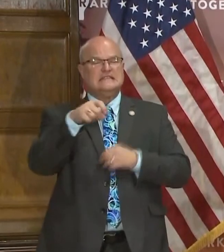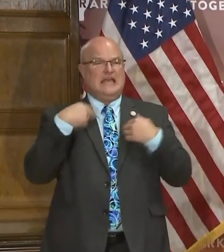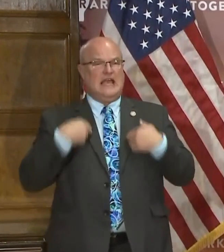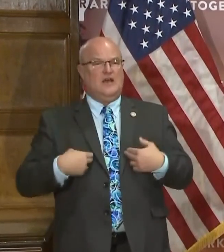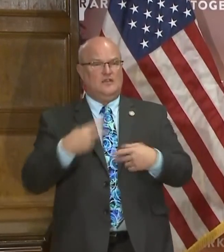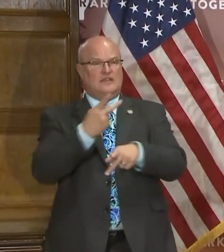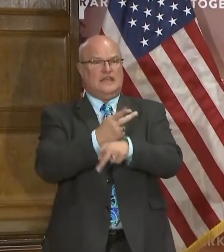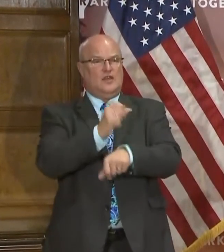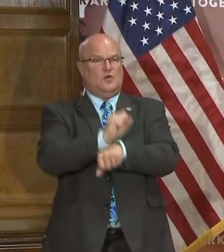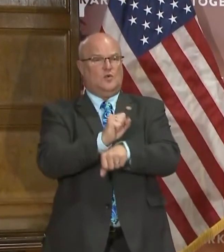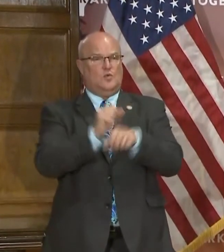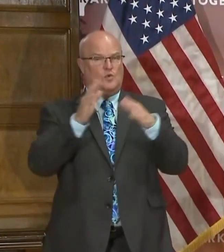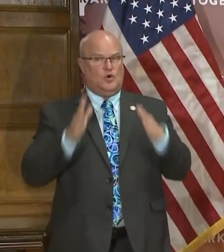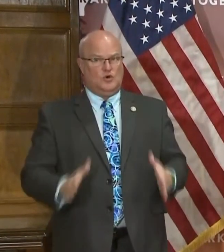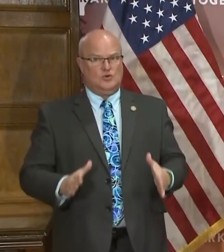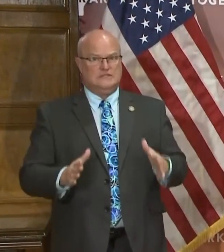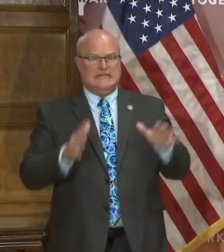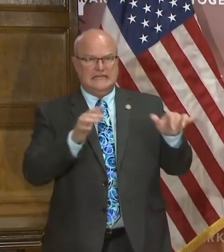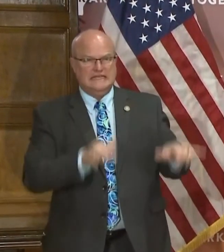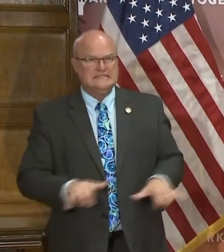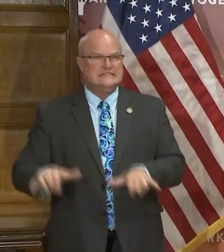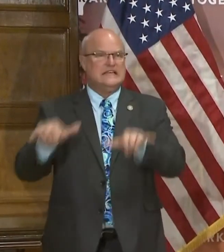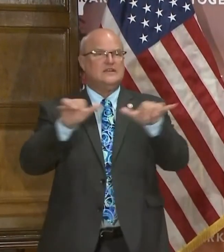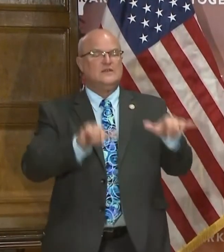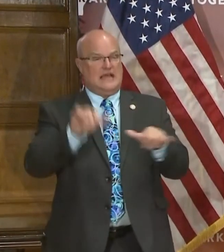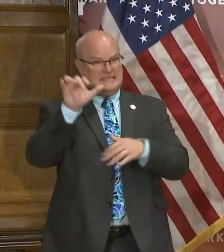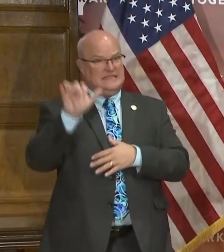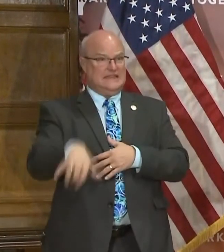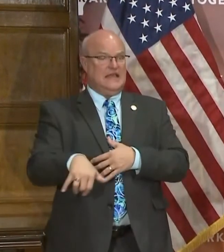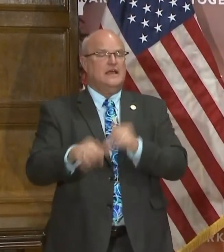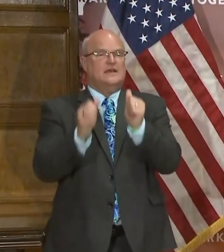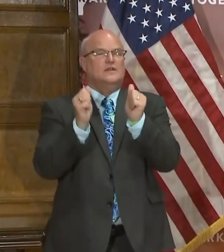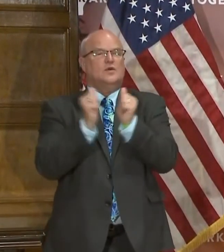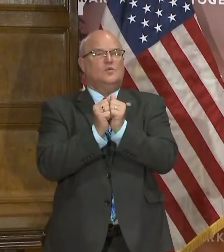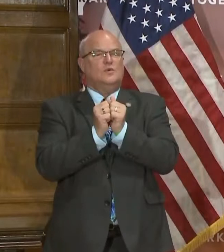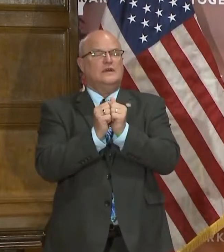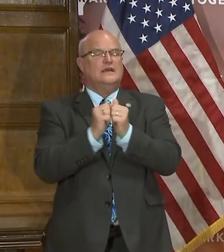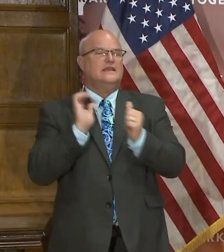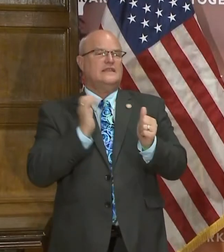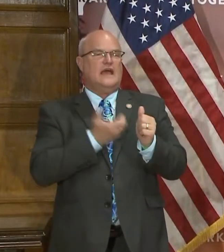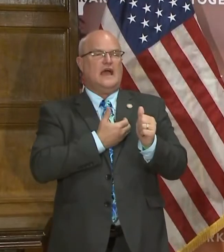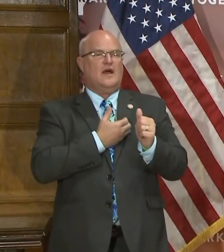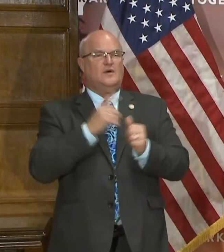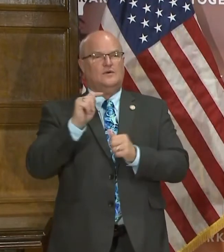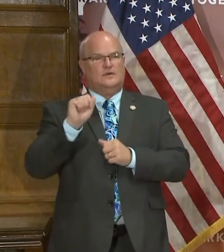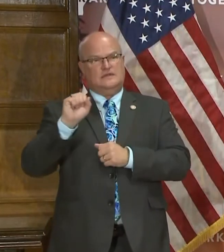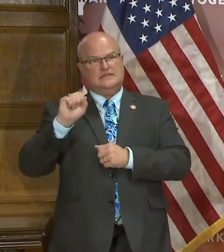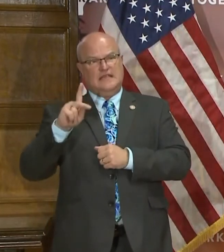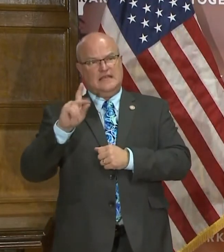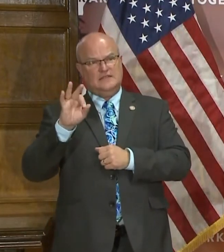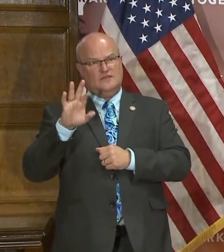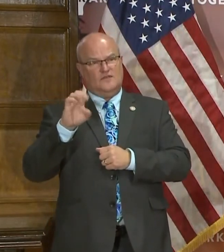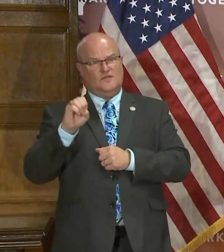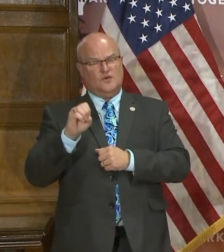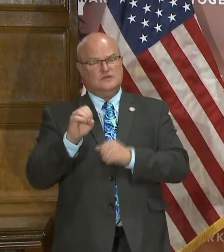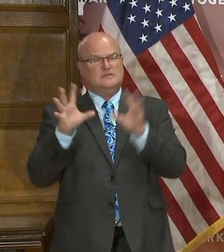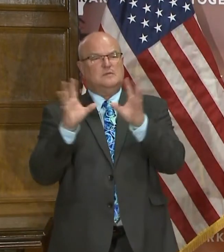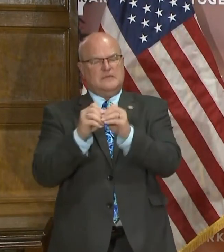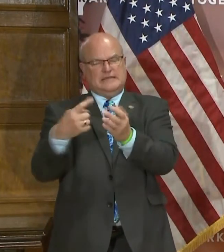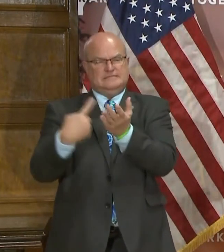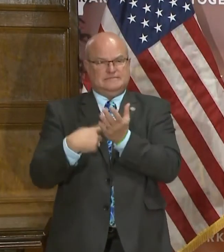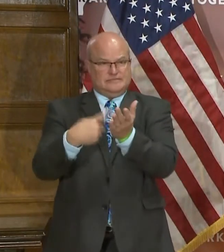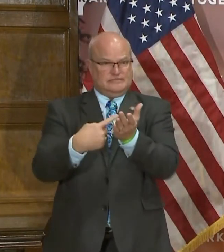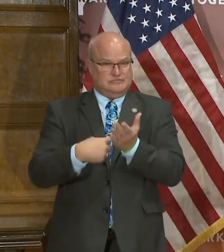workers and trying to standardize that with our task force that's been meeting on that